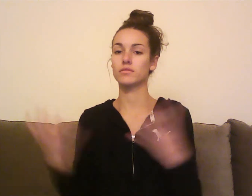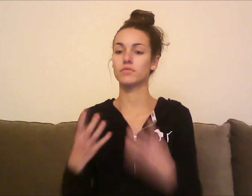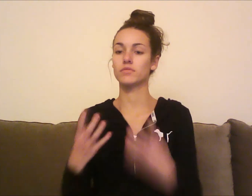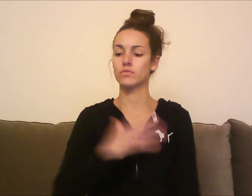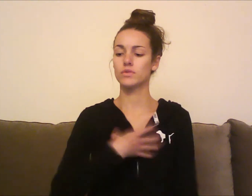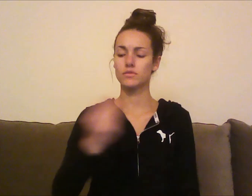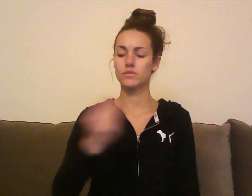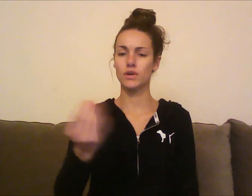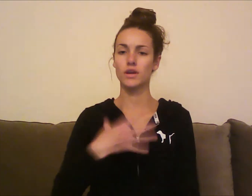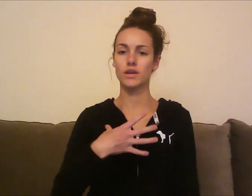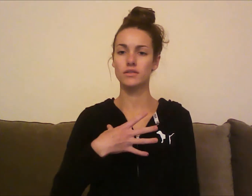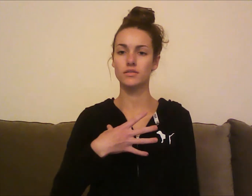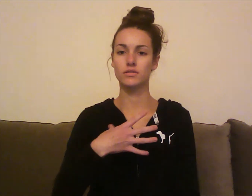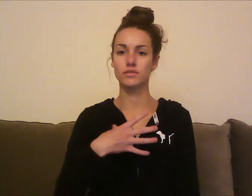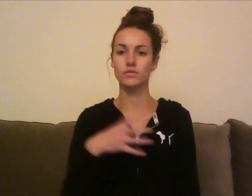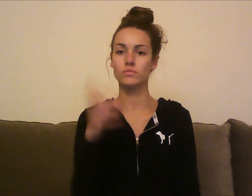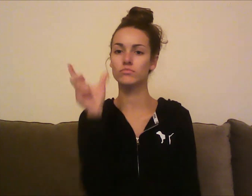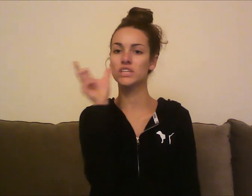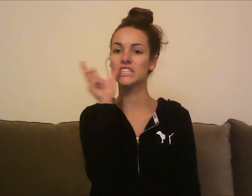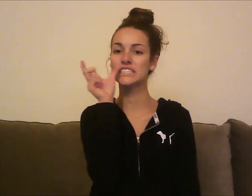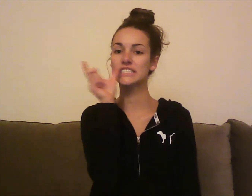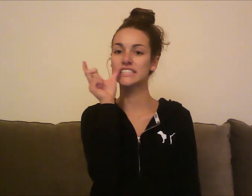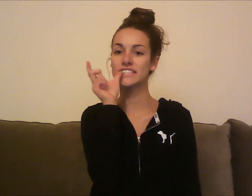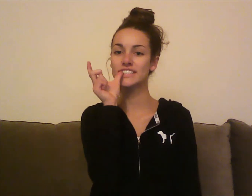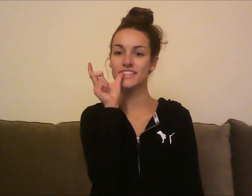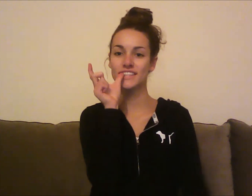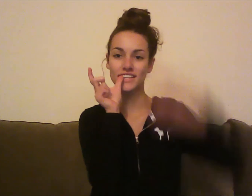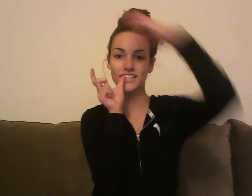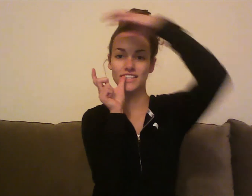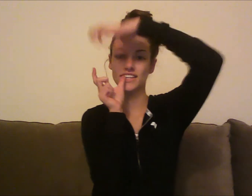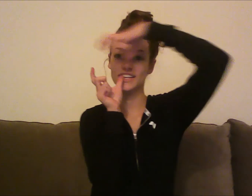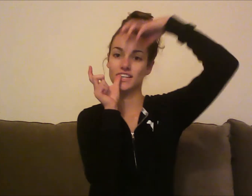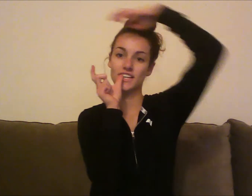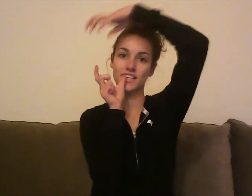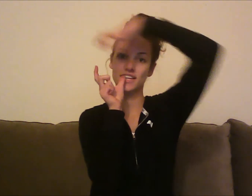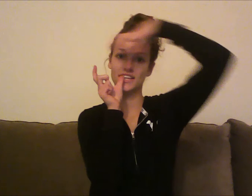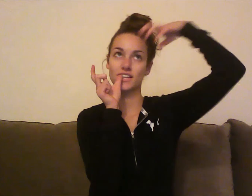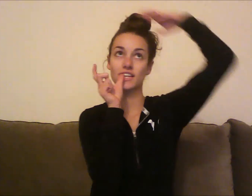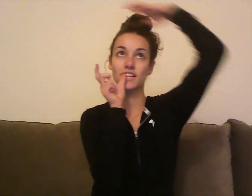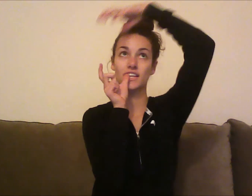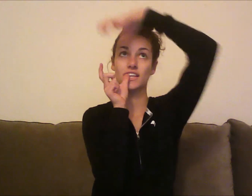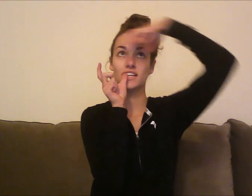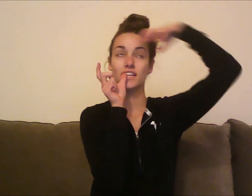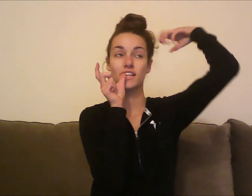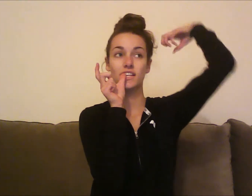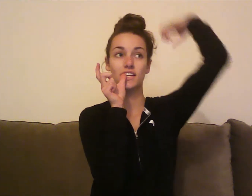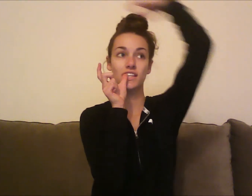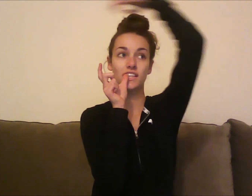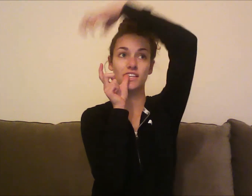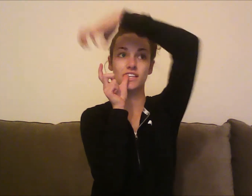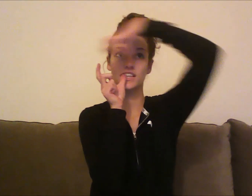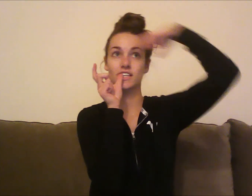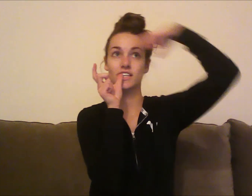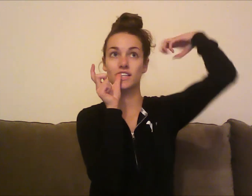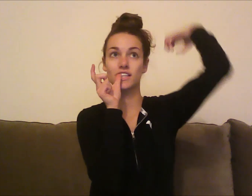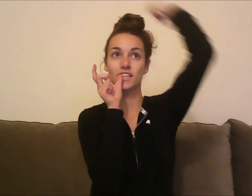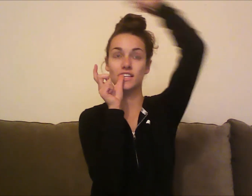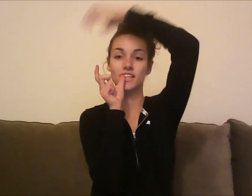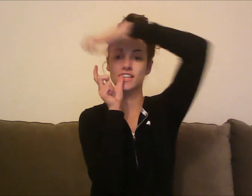chin was as white as the snow. The stump of a pipe he held tight in his teeth, and the smoke it encircled his head like a wreath. He